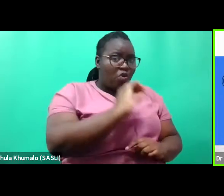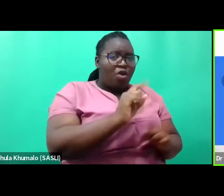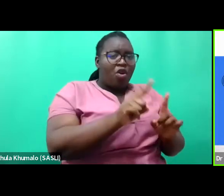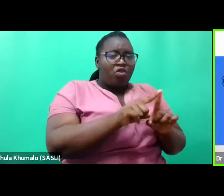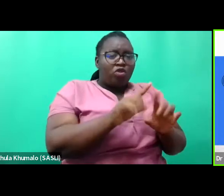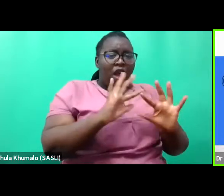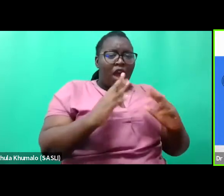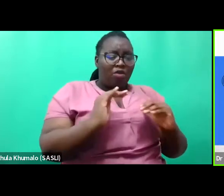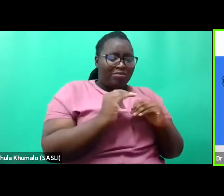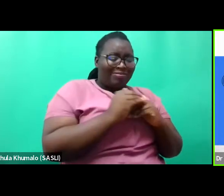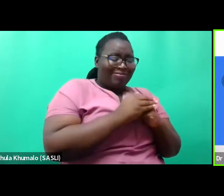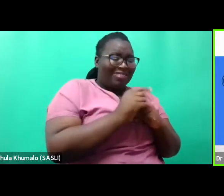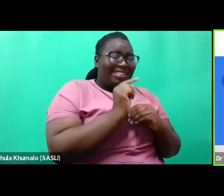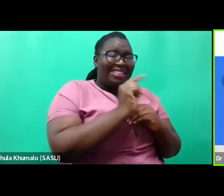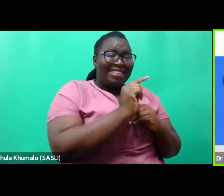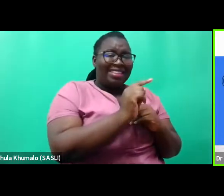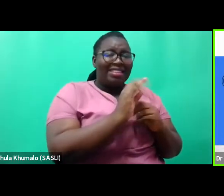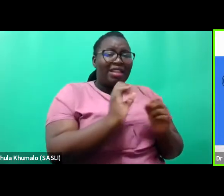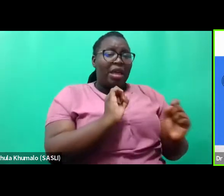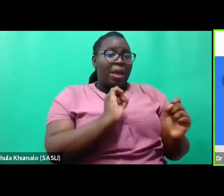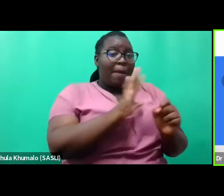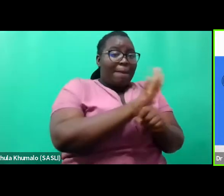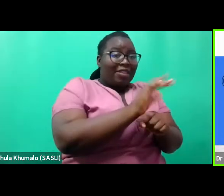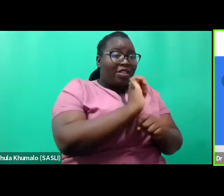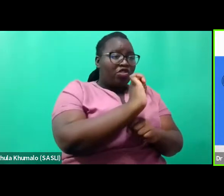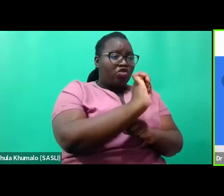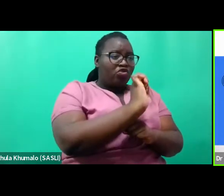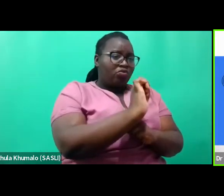your journey in education?